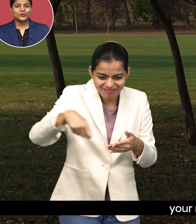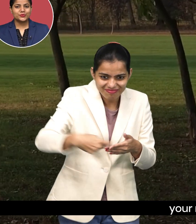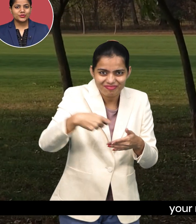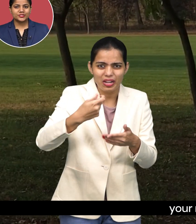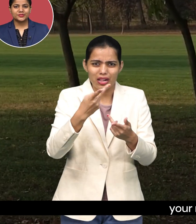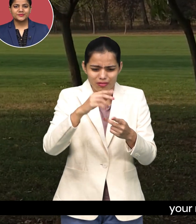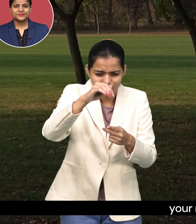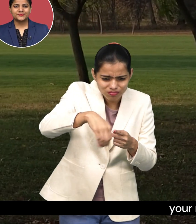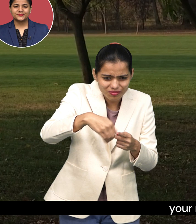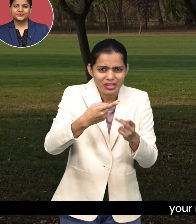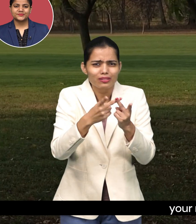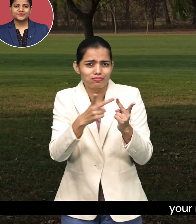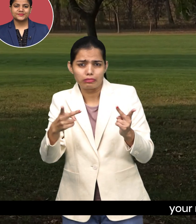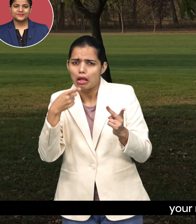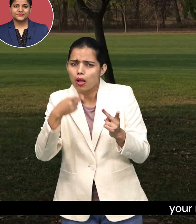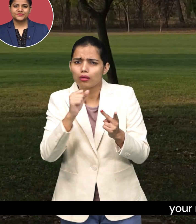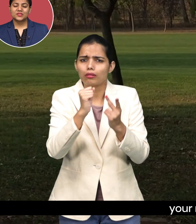your notebook,